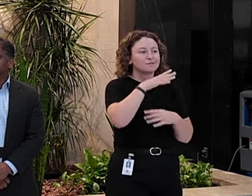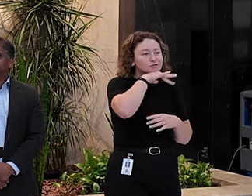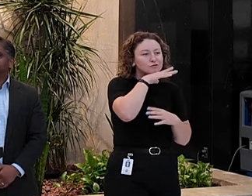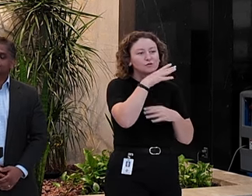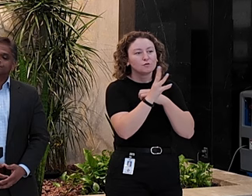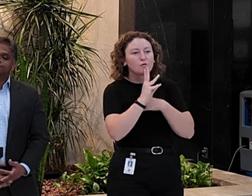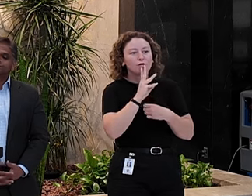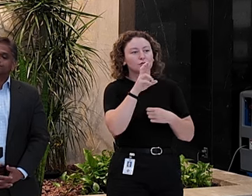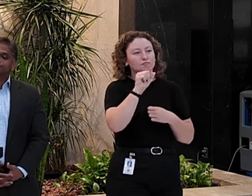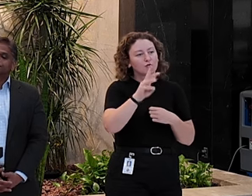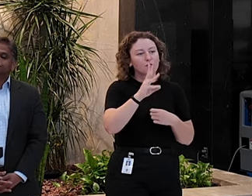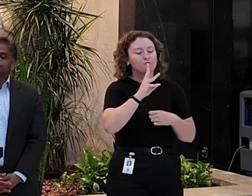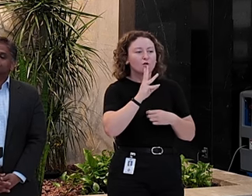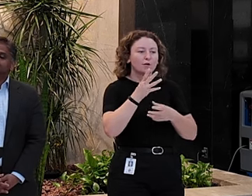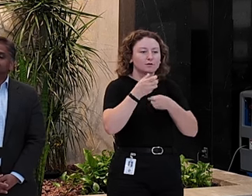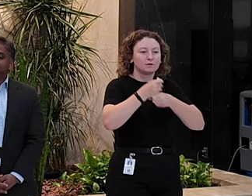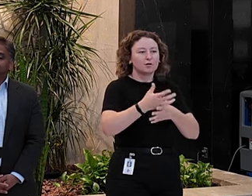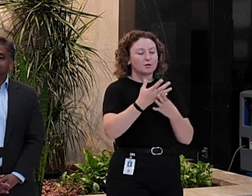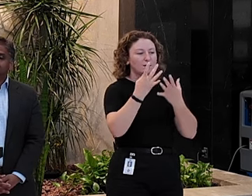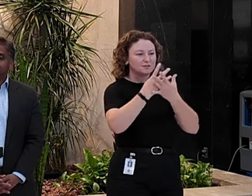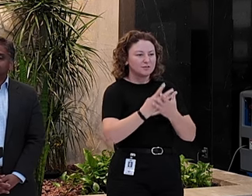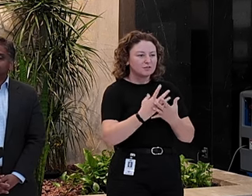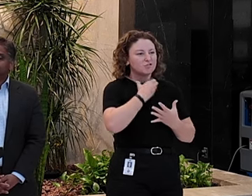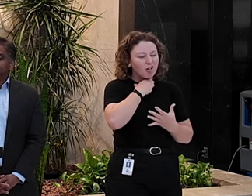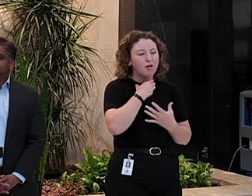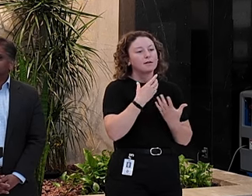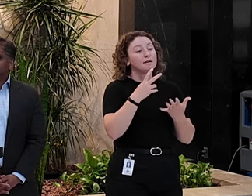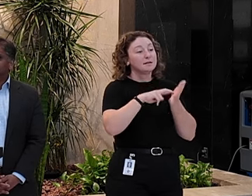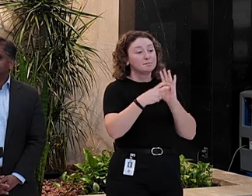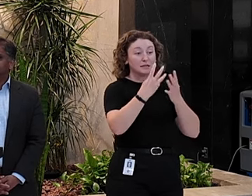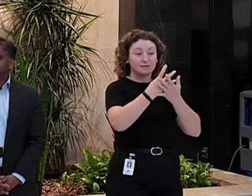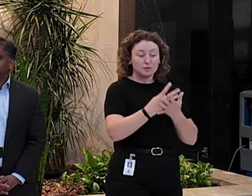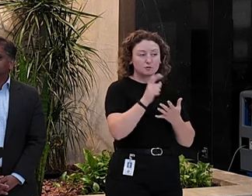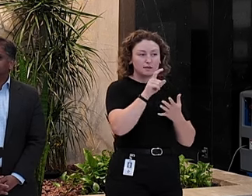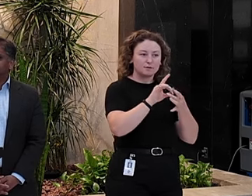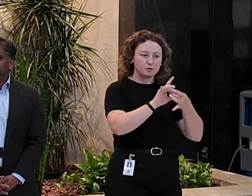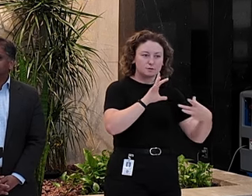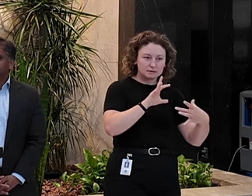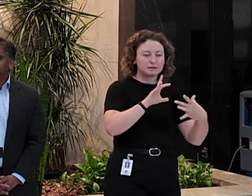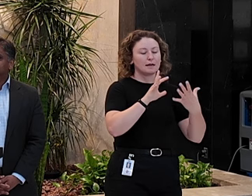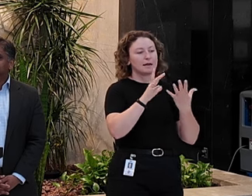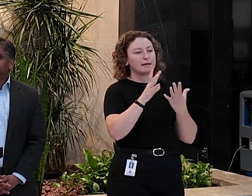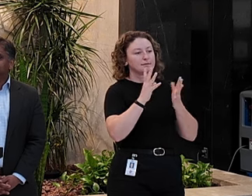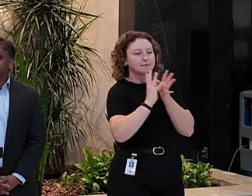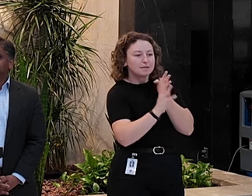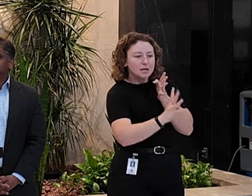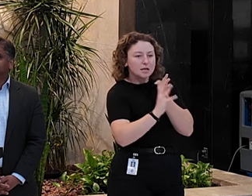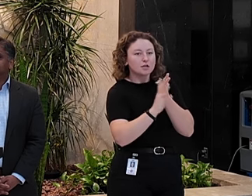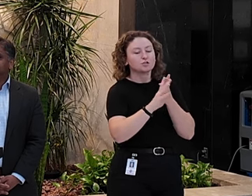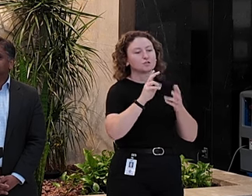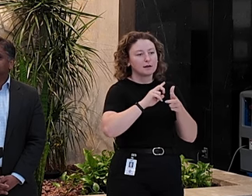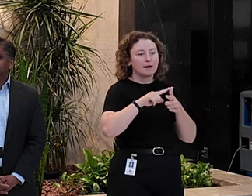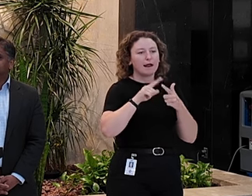quality, that clogged the filters, and which indicated that they had to take the filters offline, do additional backwashing, and then bring the plant back